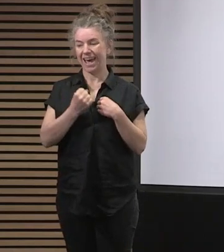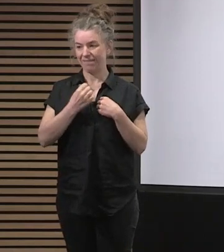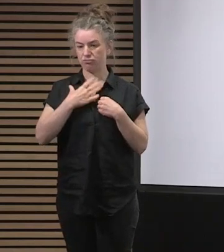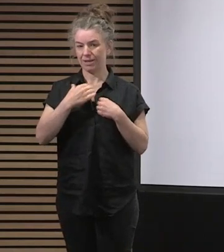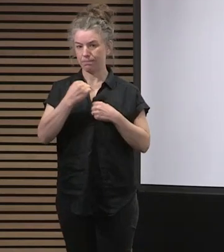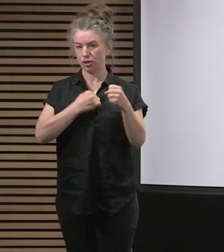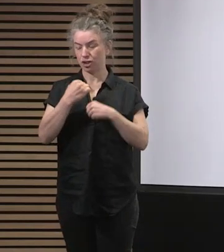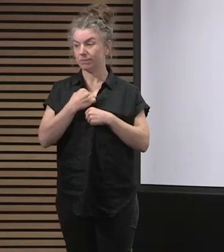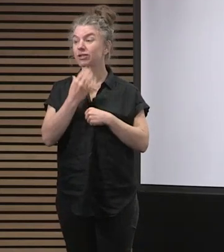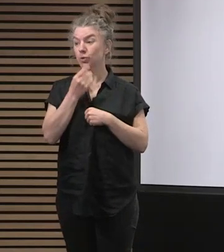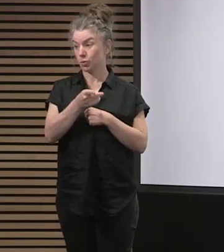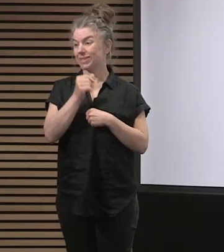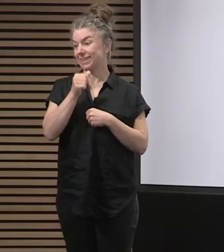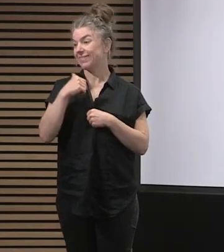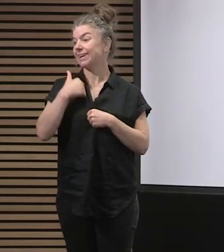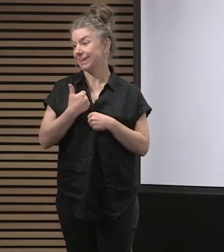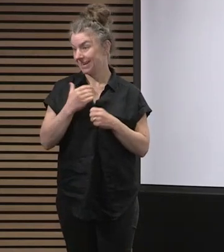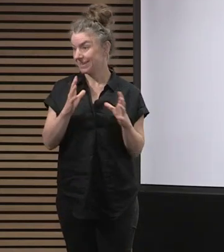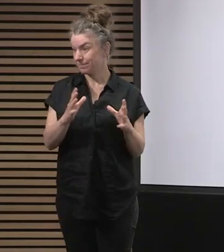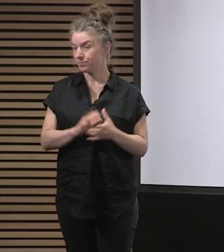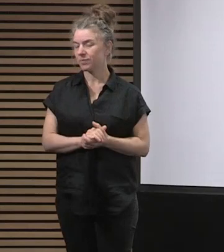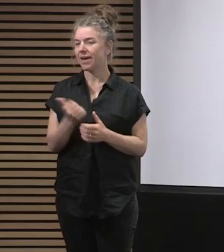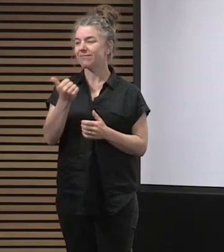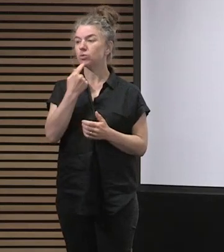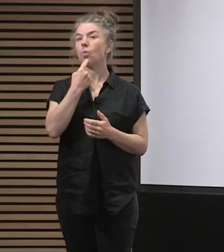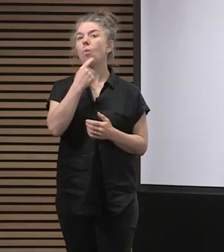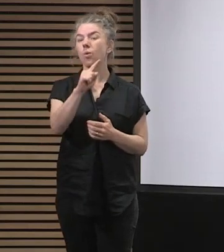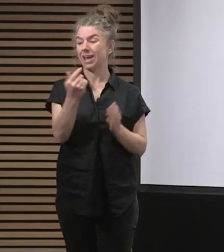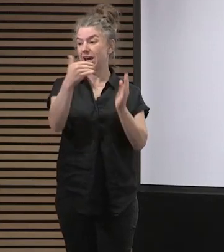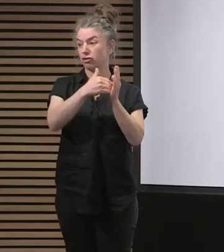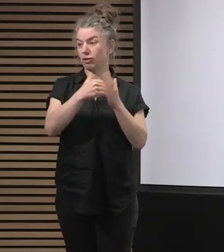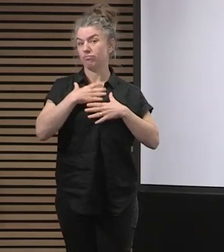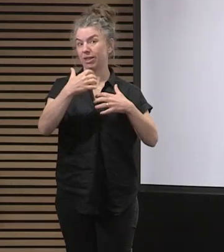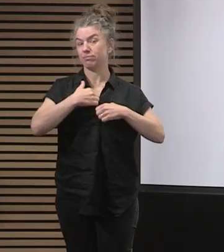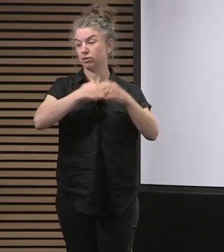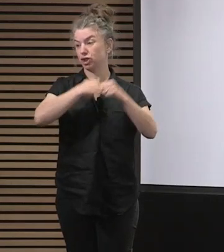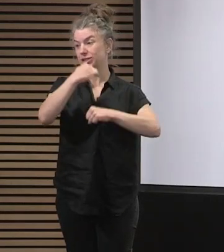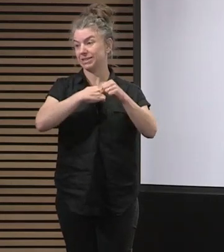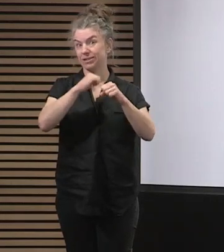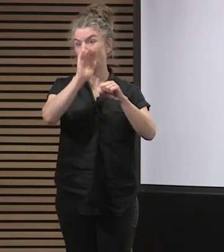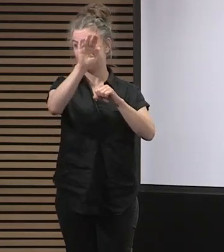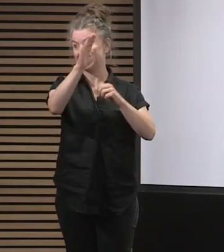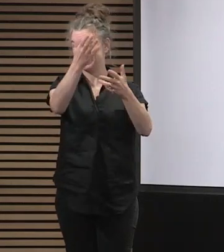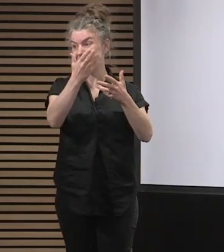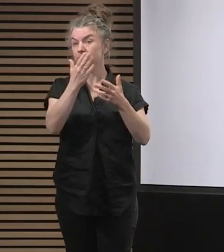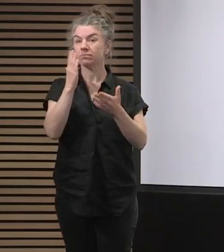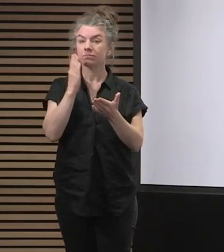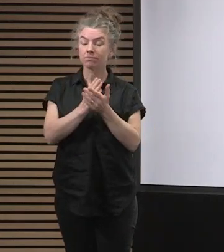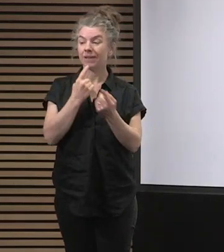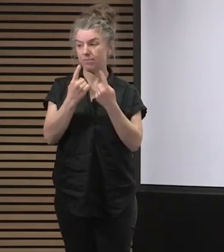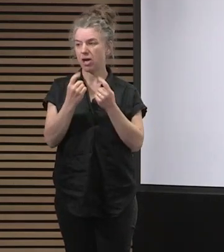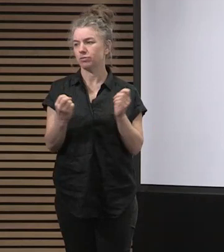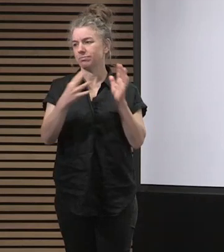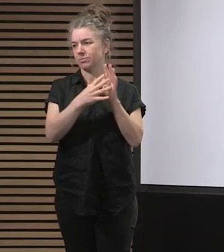if necessary, and we have already ordered additional ones from overseas, and we'll provide that information on our website